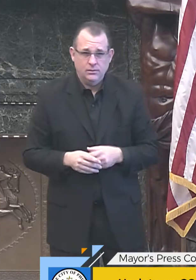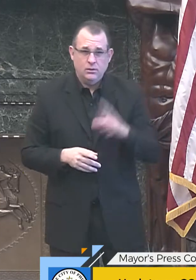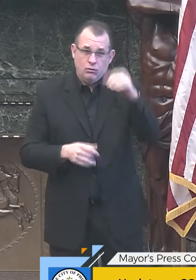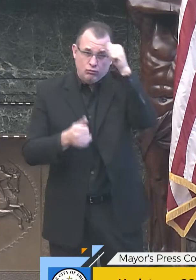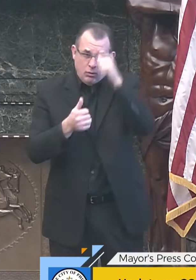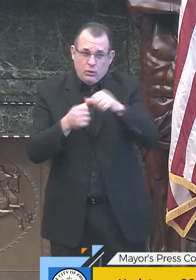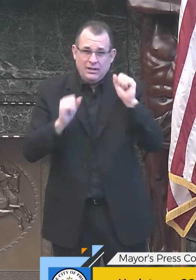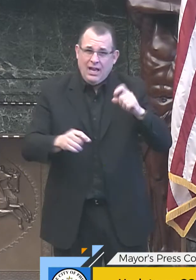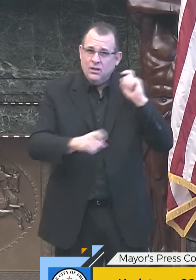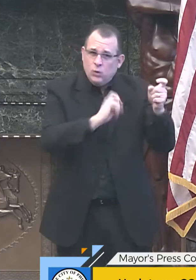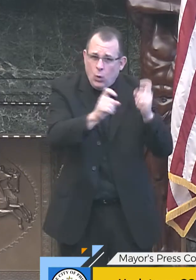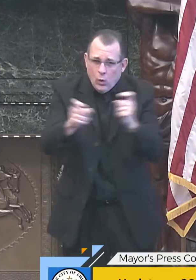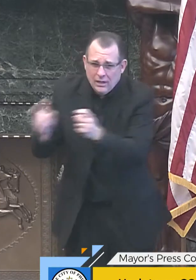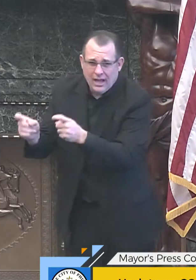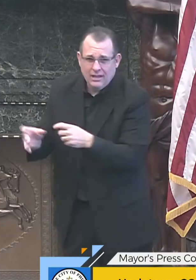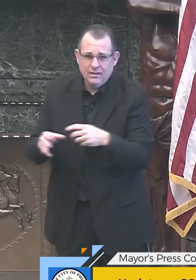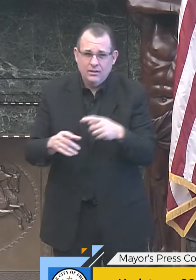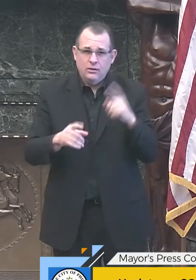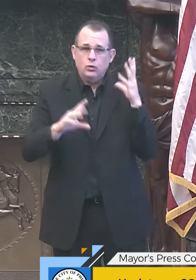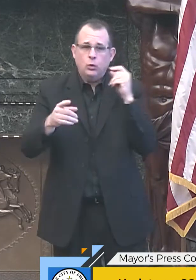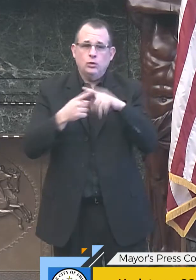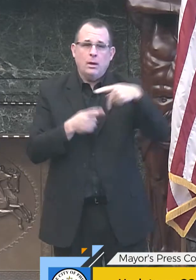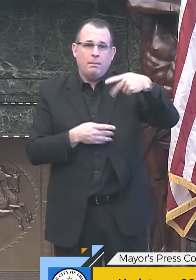going to